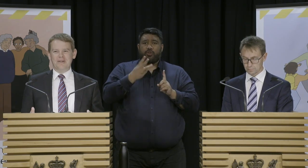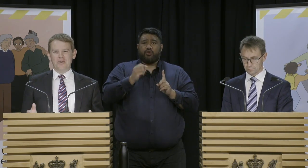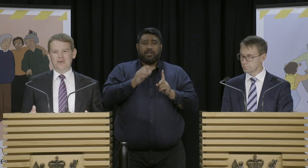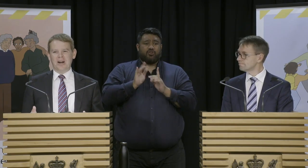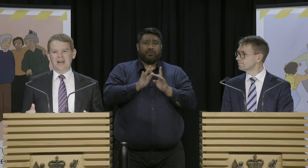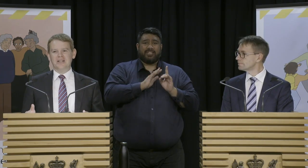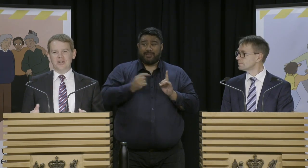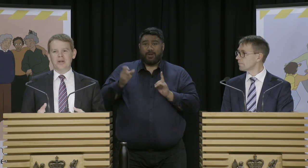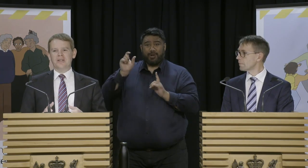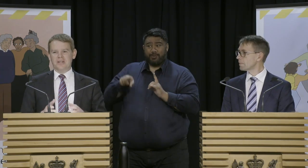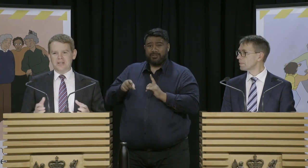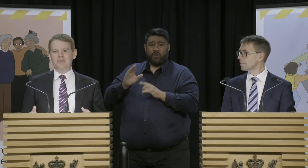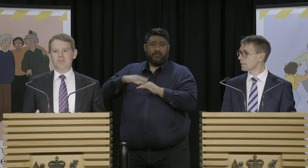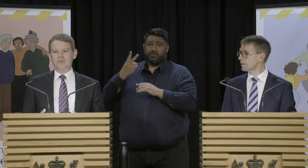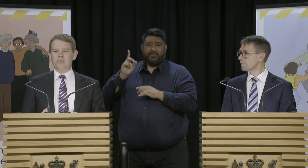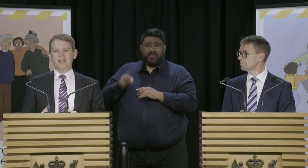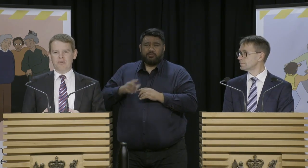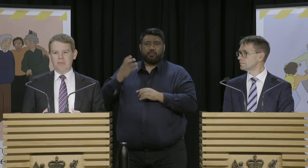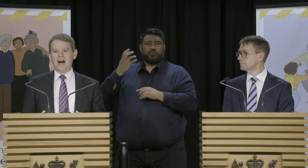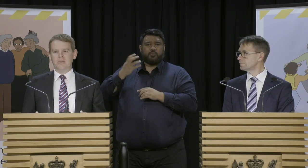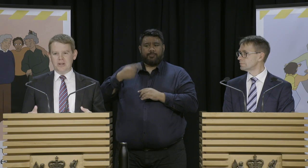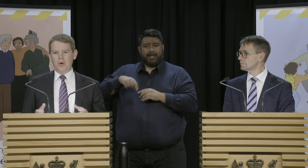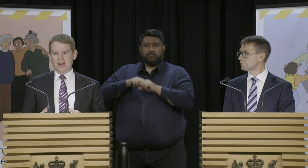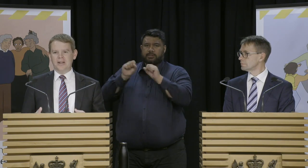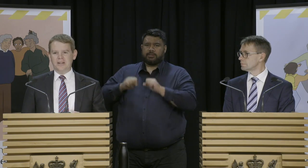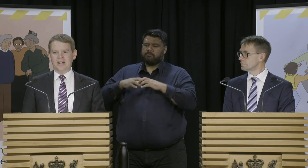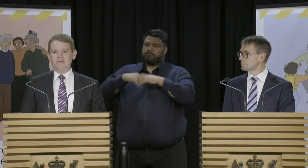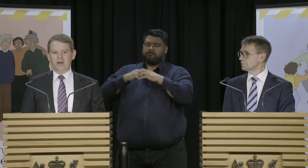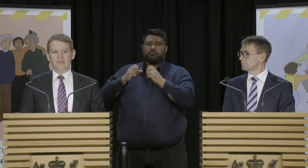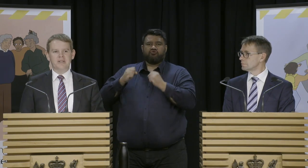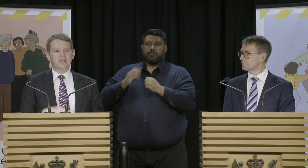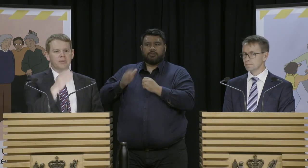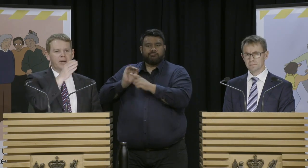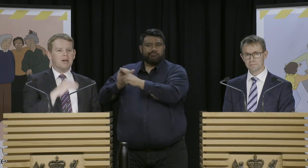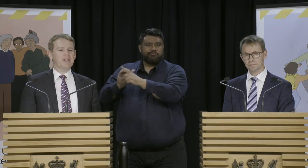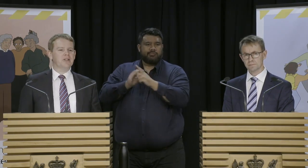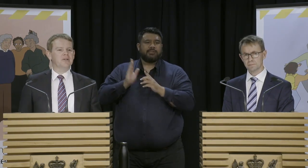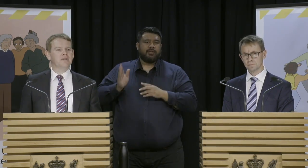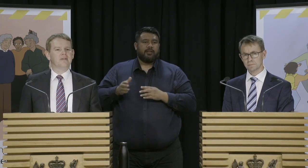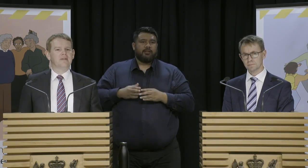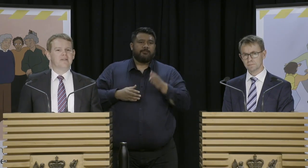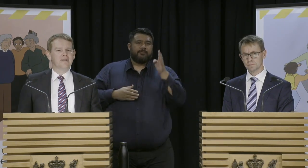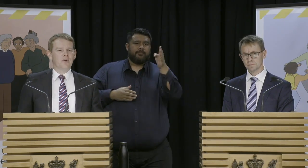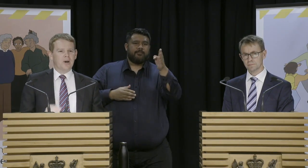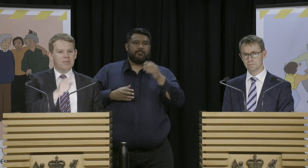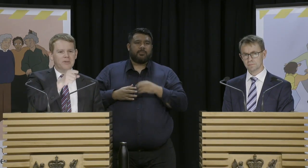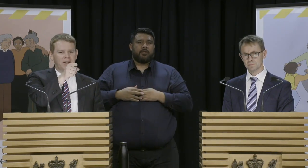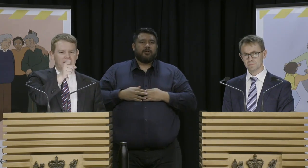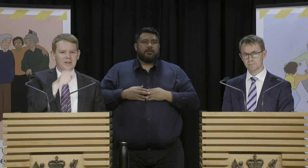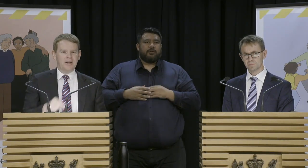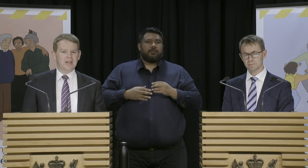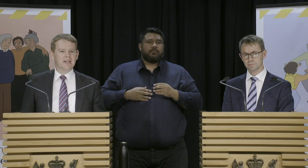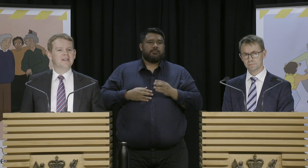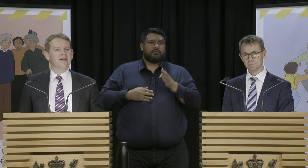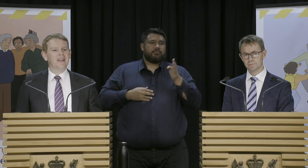2,600 for this one case. So the system has performed remarkably well in that environment. Ben, come back to you. We'll come back to Ben and